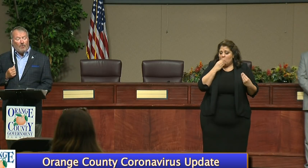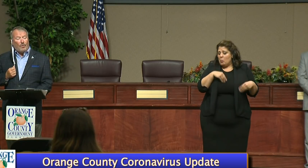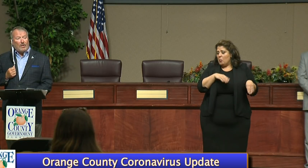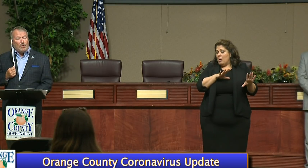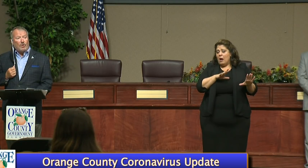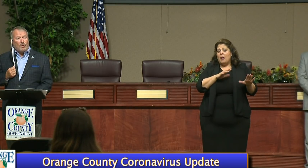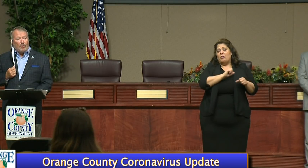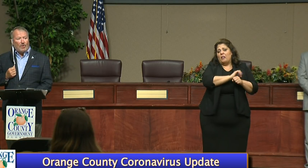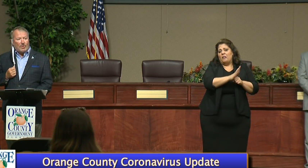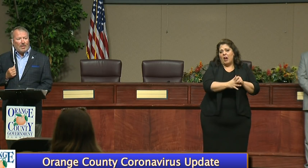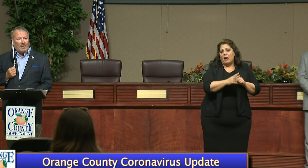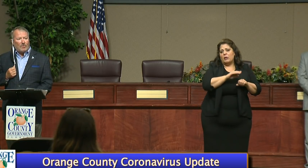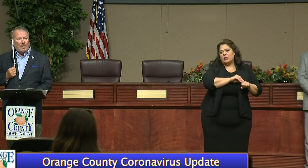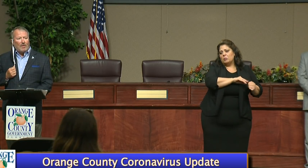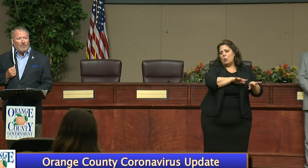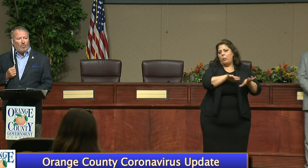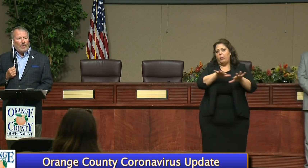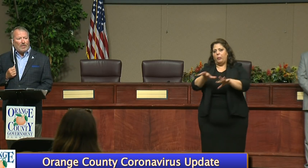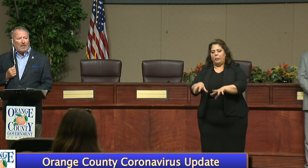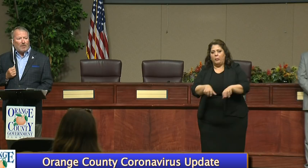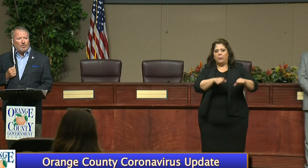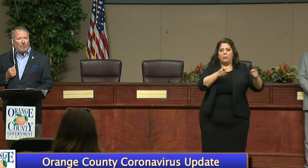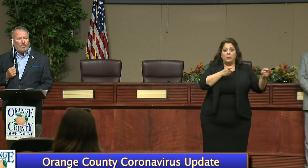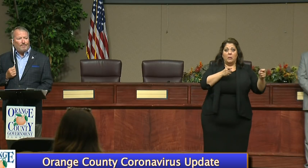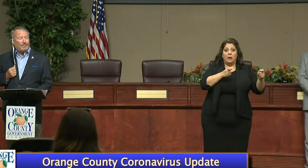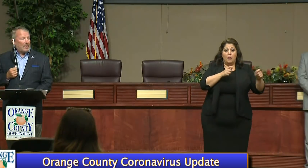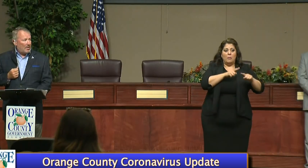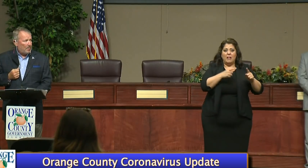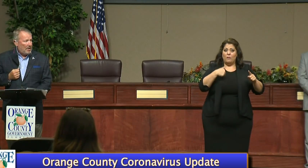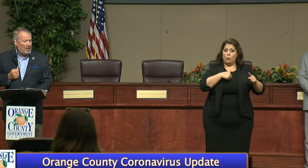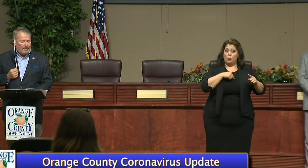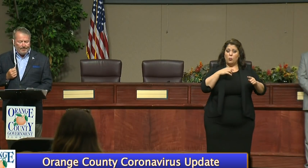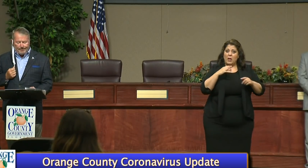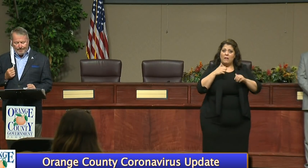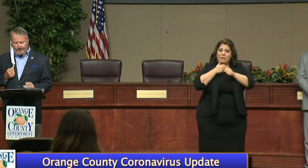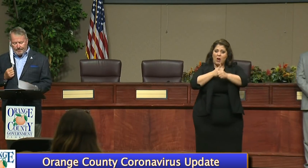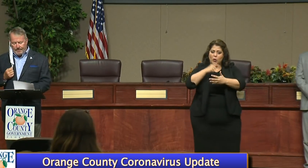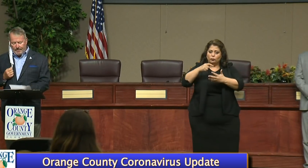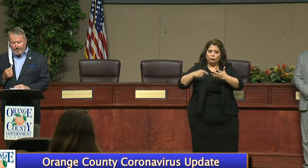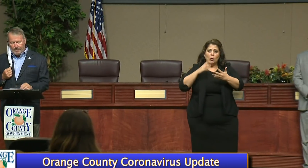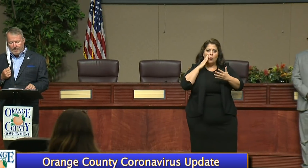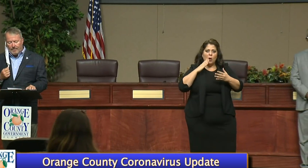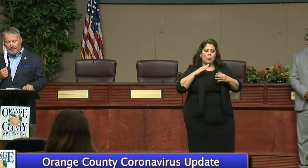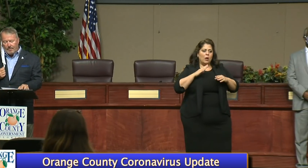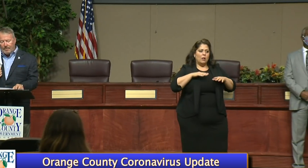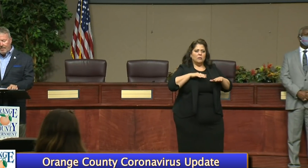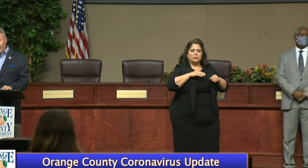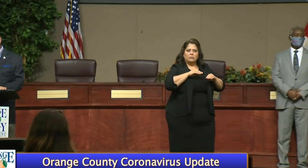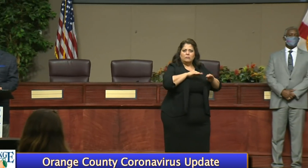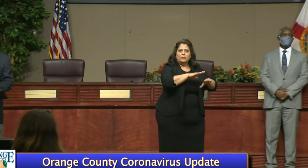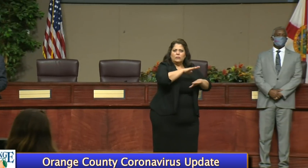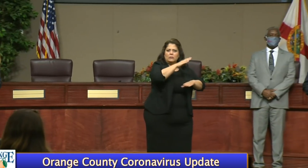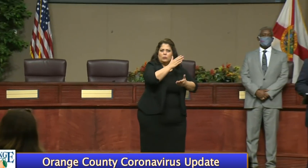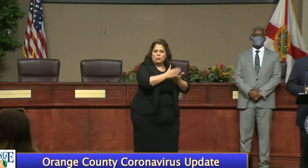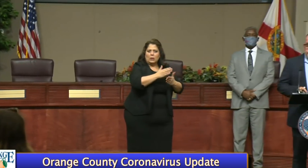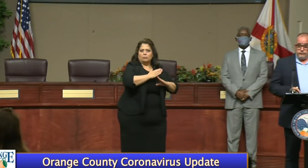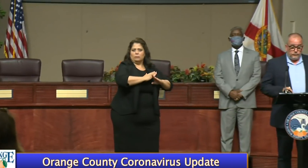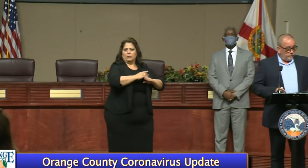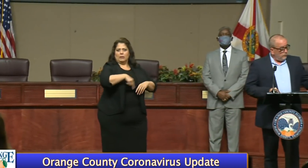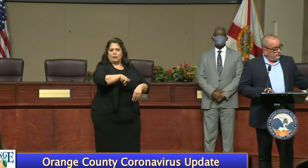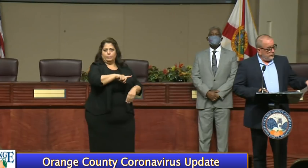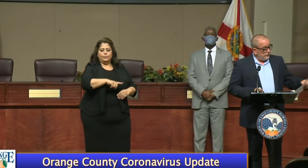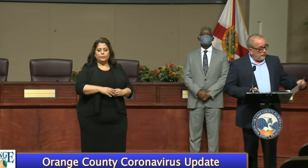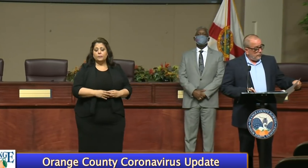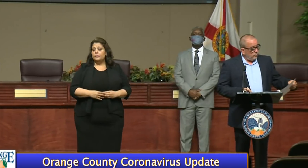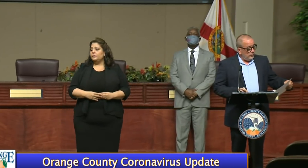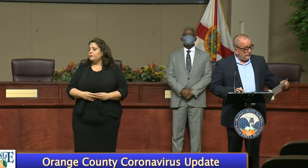But if we do these things, then we take control. Dr. Pina? Thank you, Mayor. Before I go into the